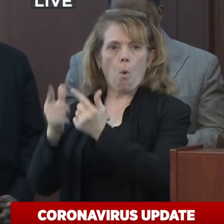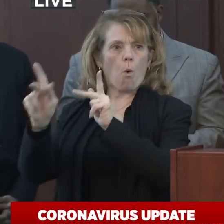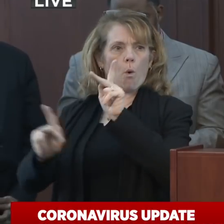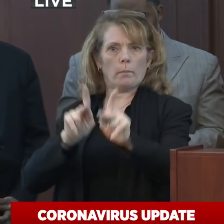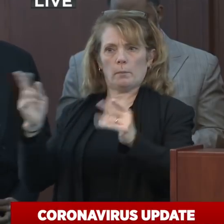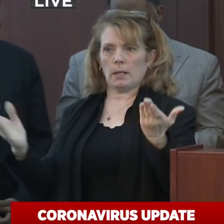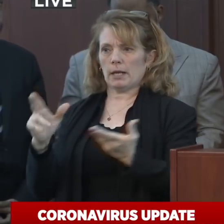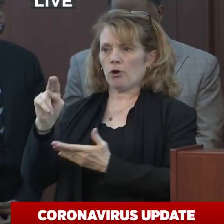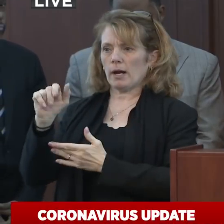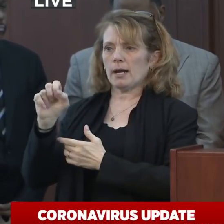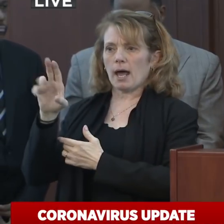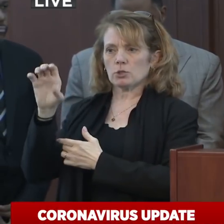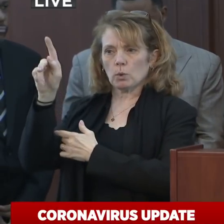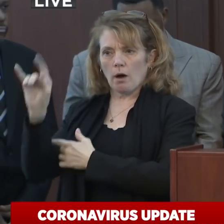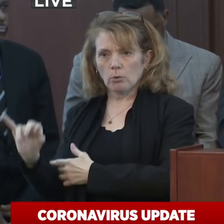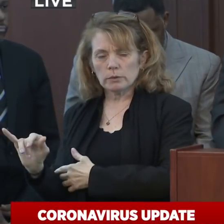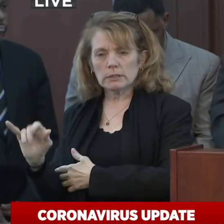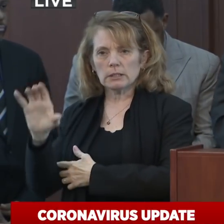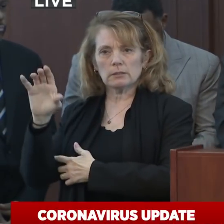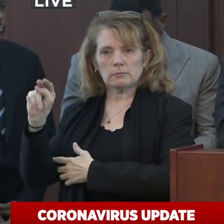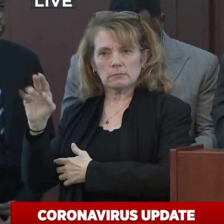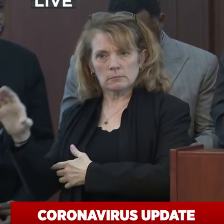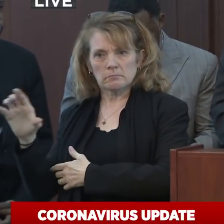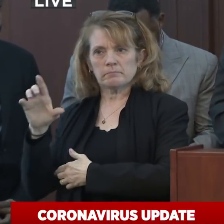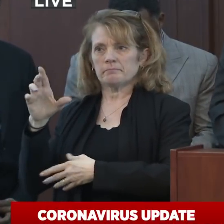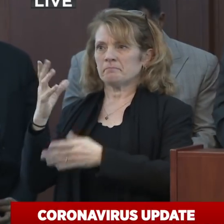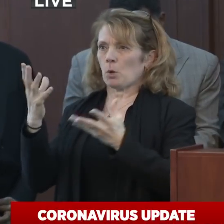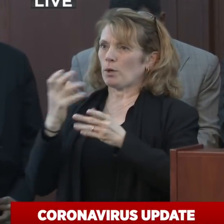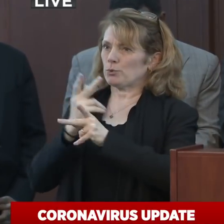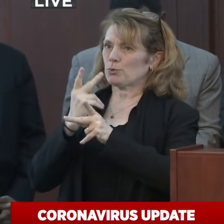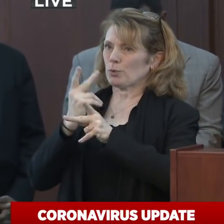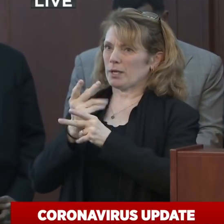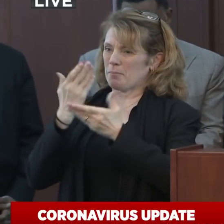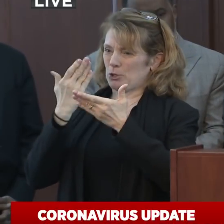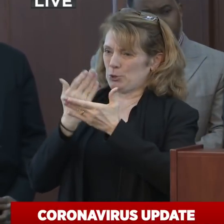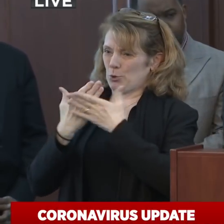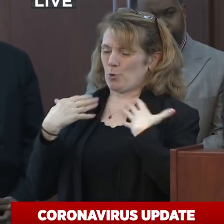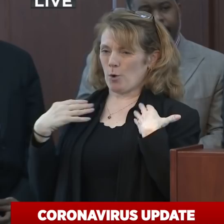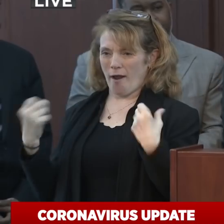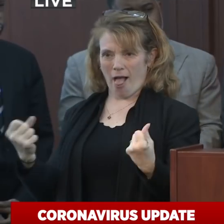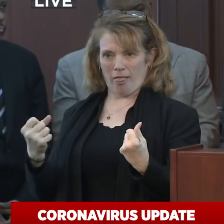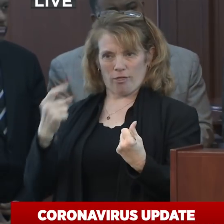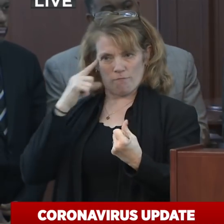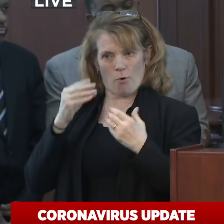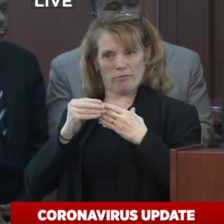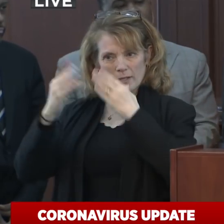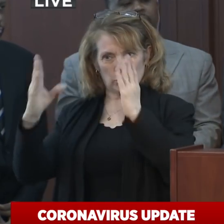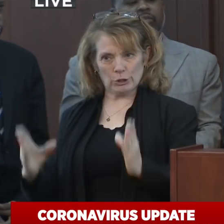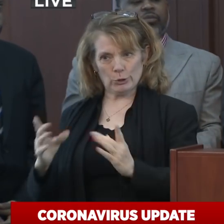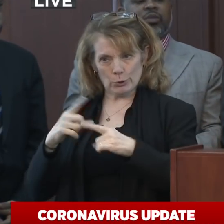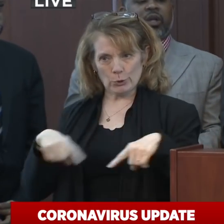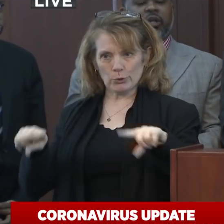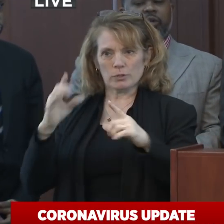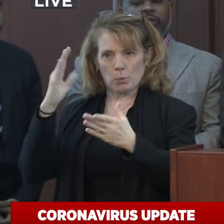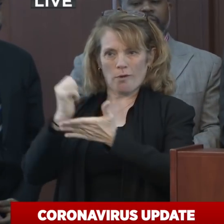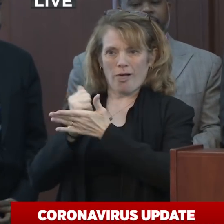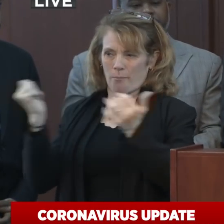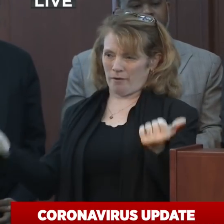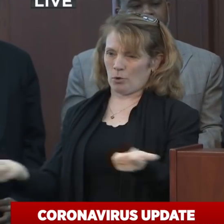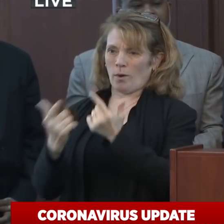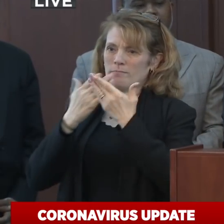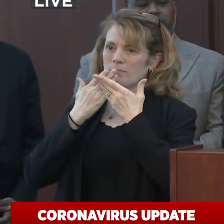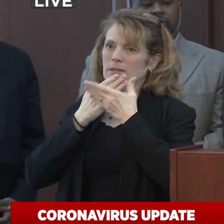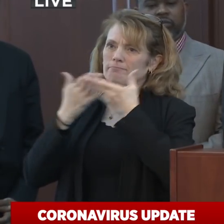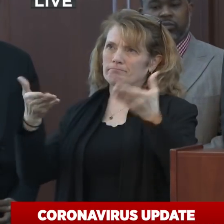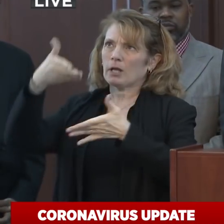Allah keep her in good health so that she can serve everybody as well as all of you. Thank you so much. God